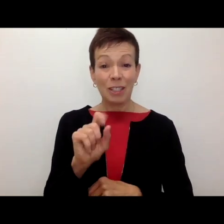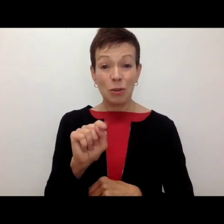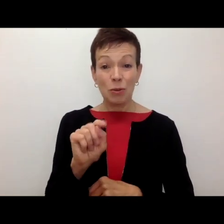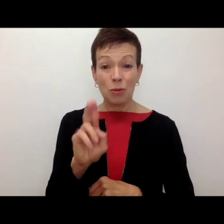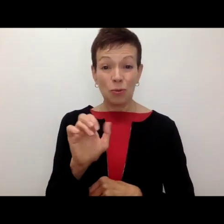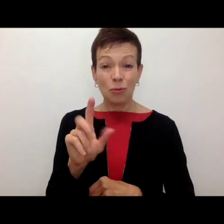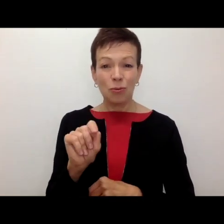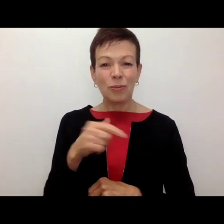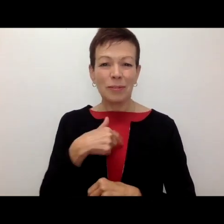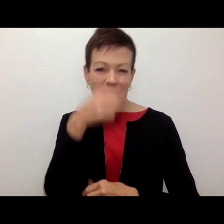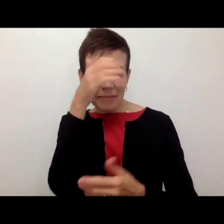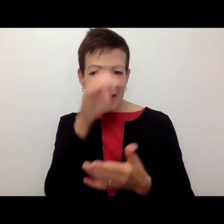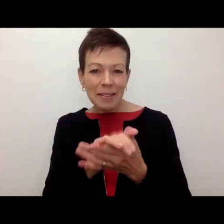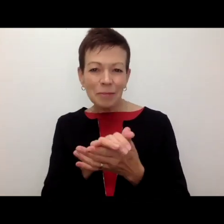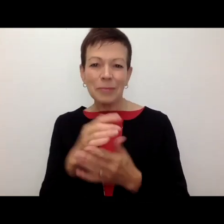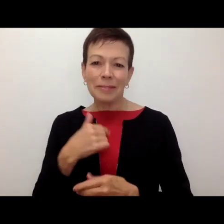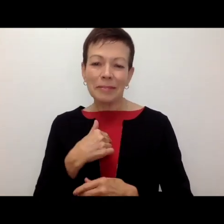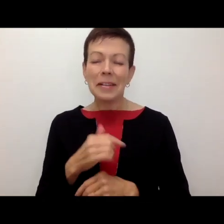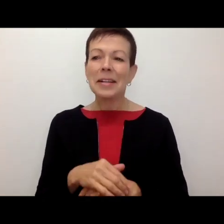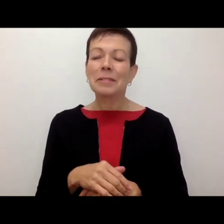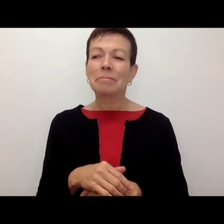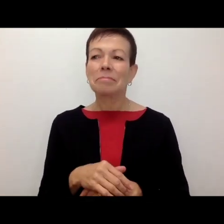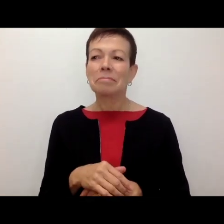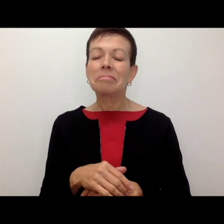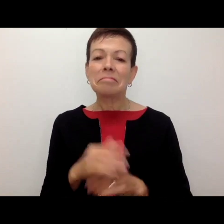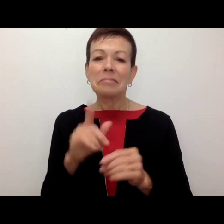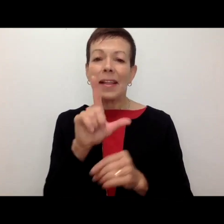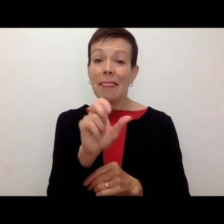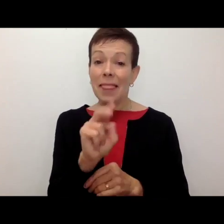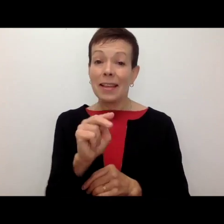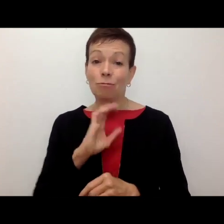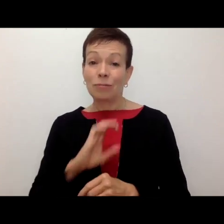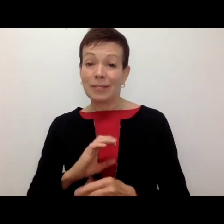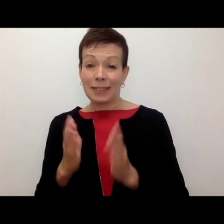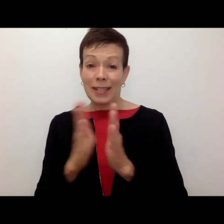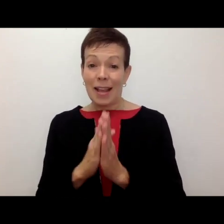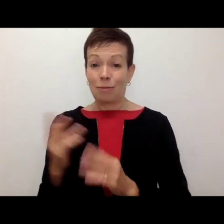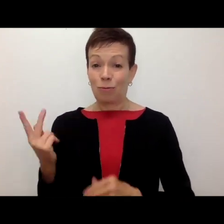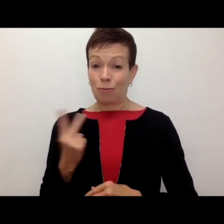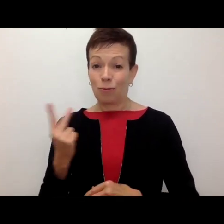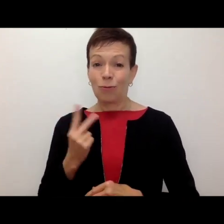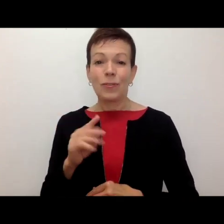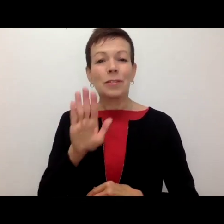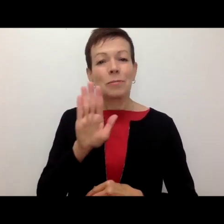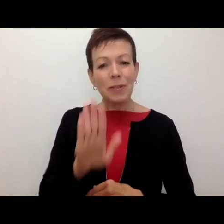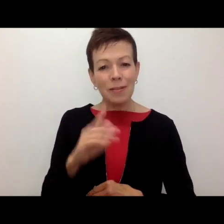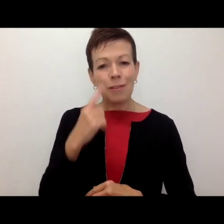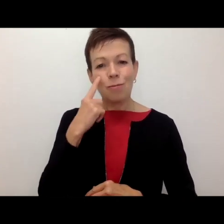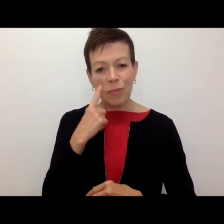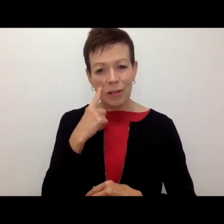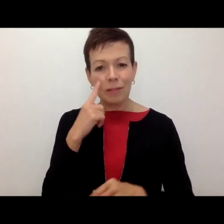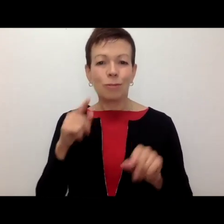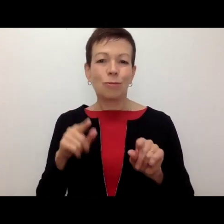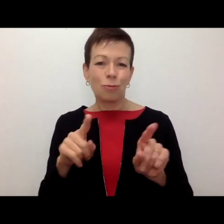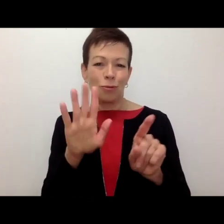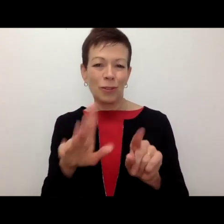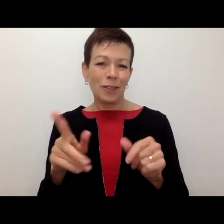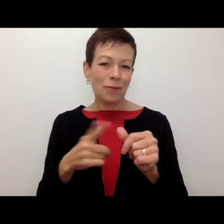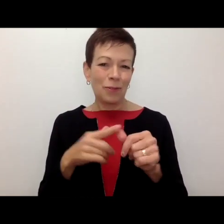I was really fortunate. Len and Christine asked Stuart, my husband, and I if we would be witnesses during that